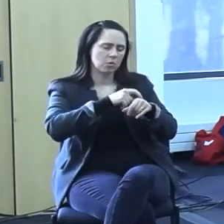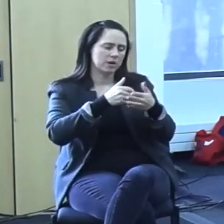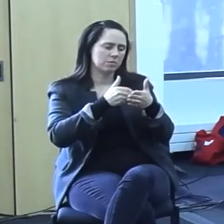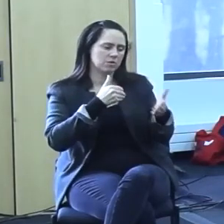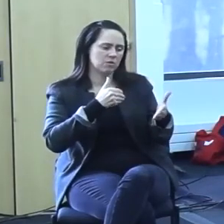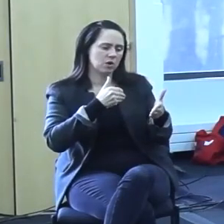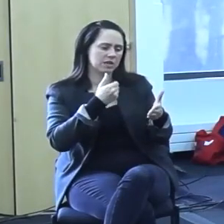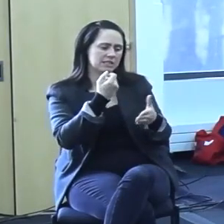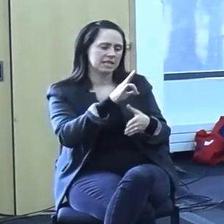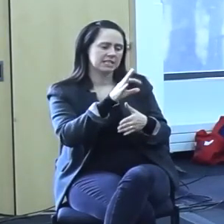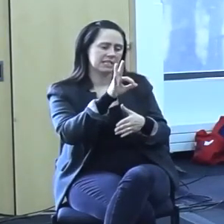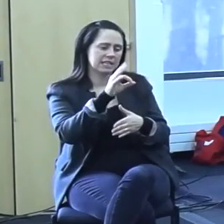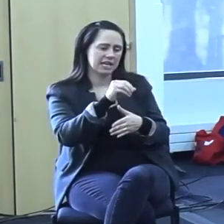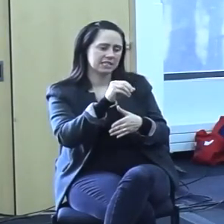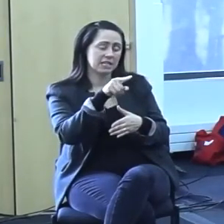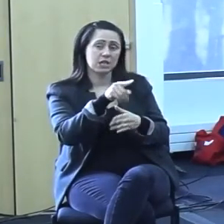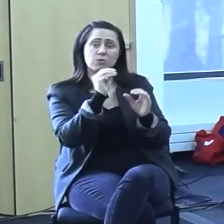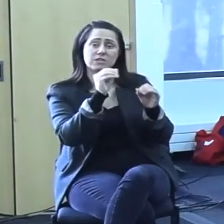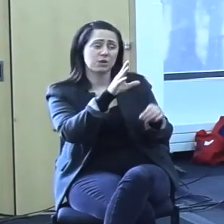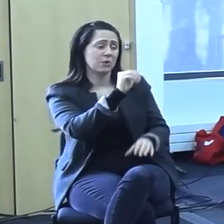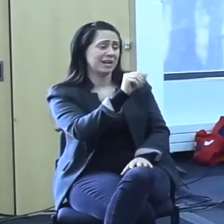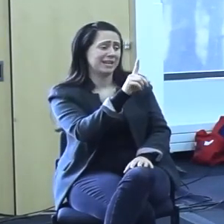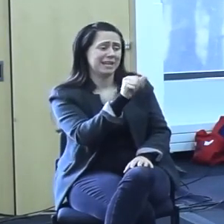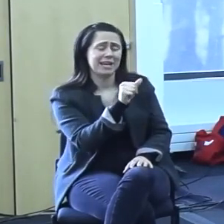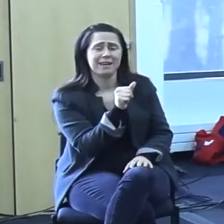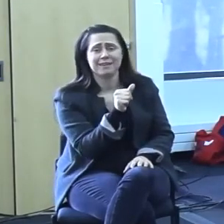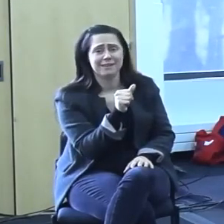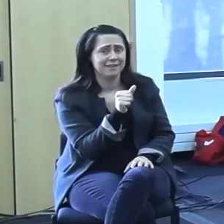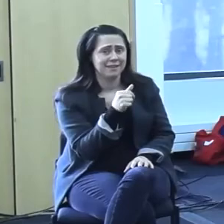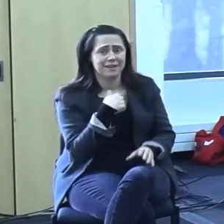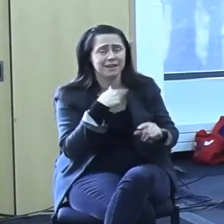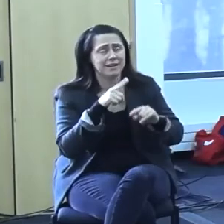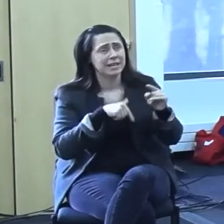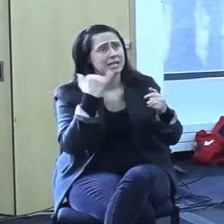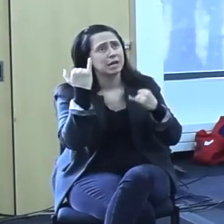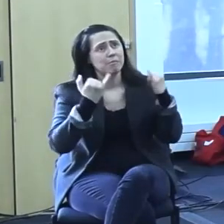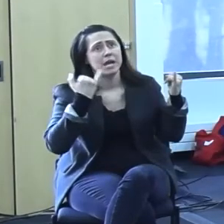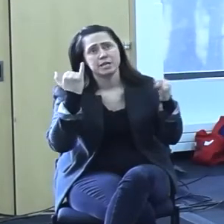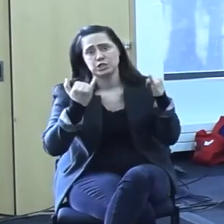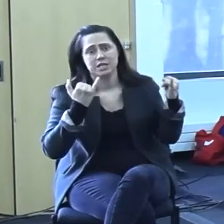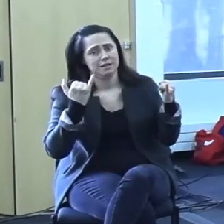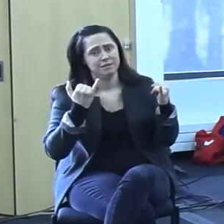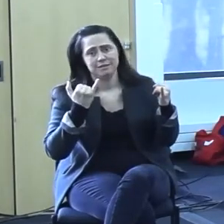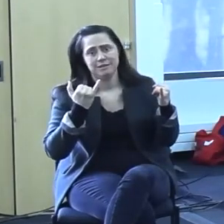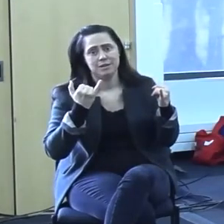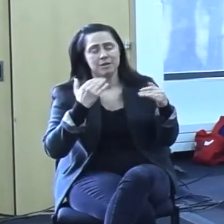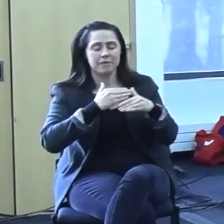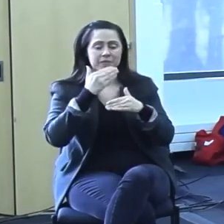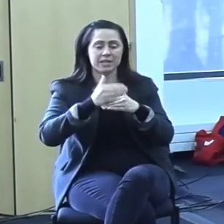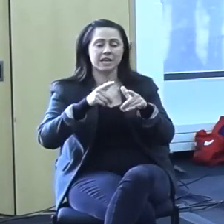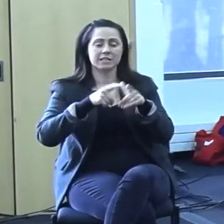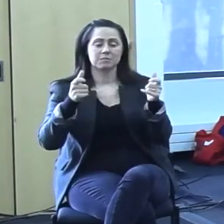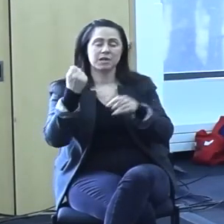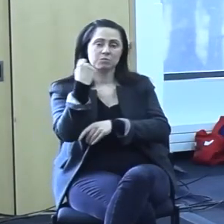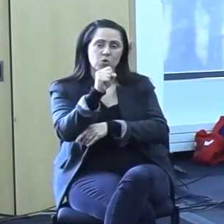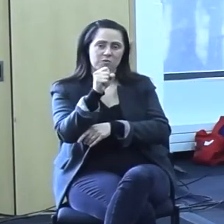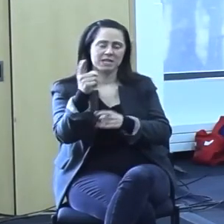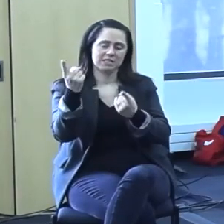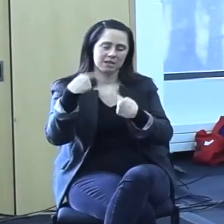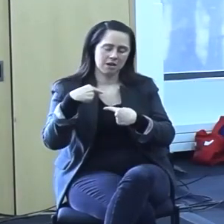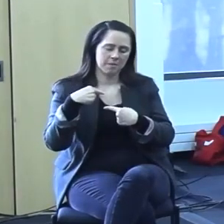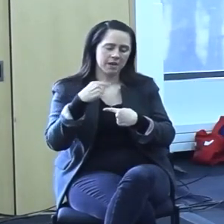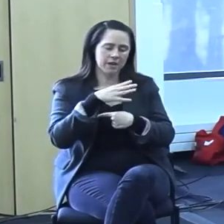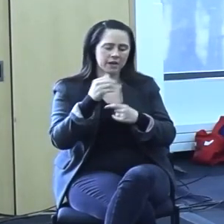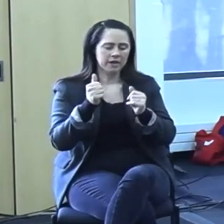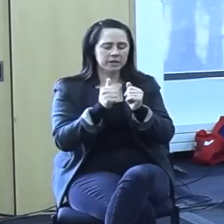before 1990, like there was no ADA. So I can only imagine like the next big movement to come.